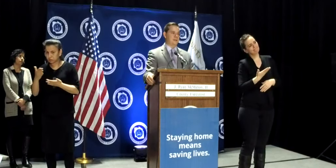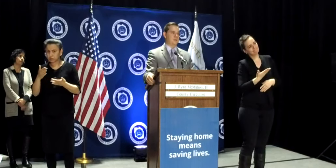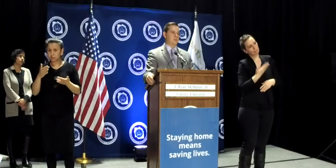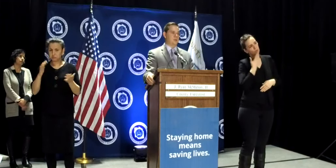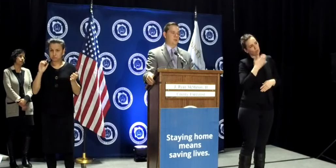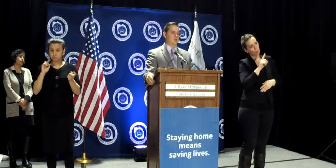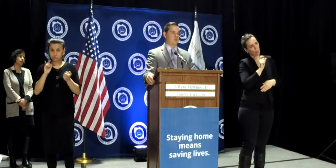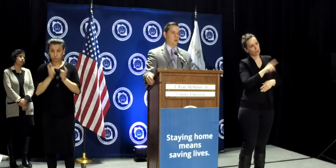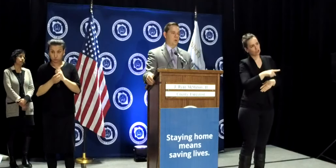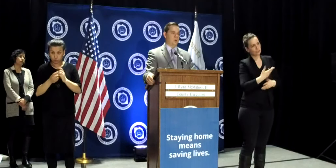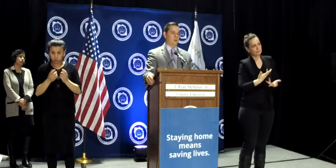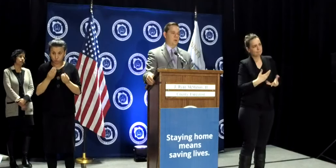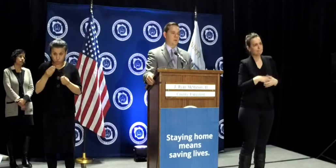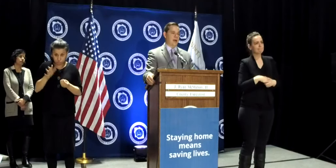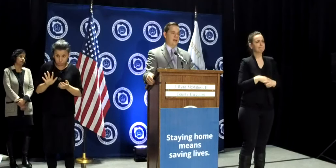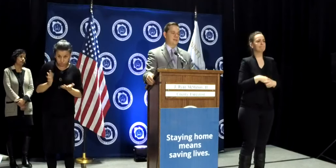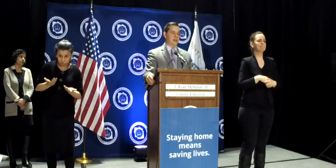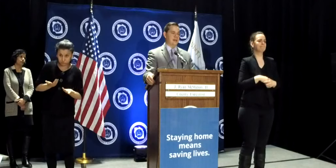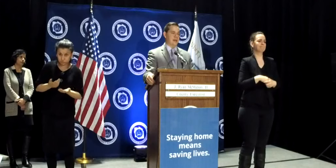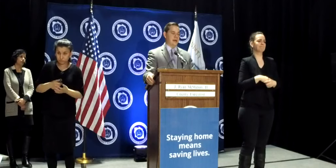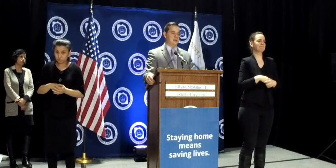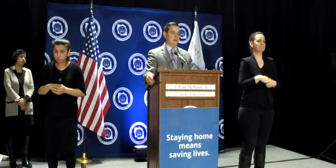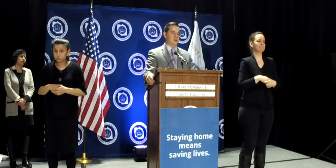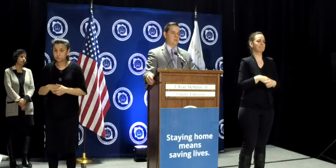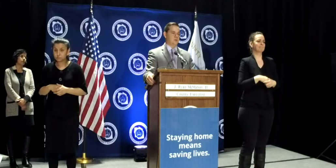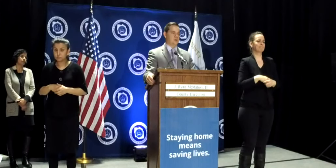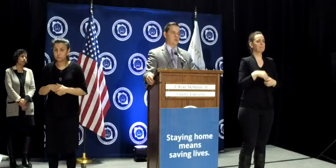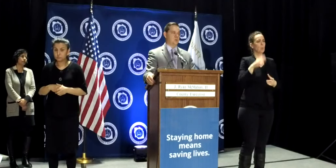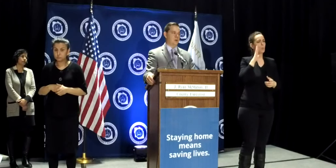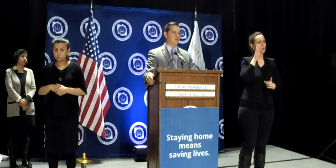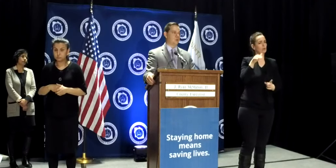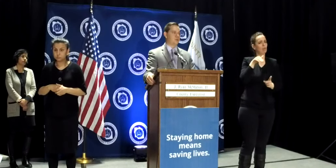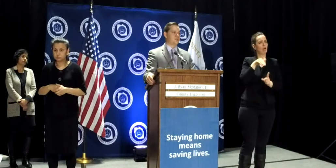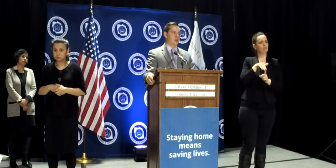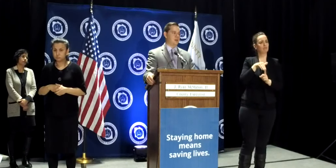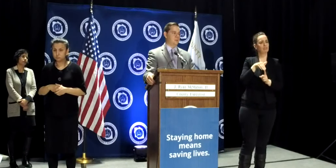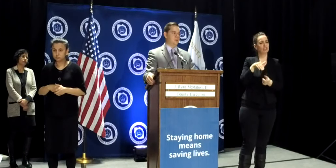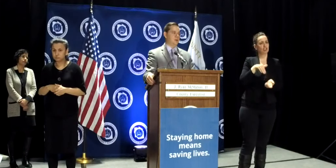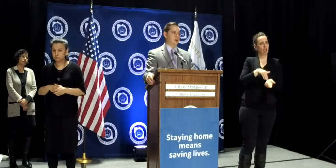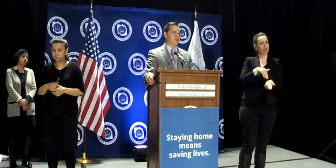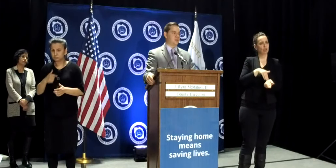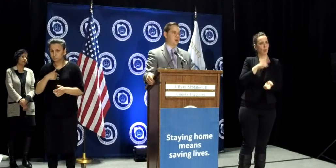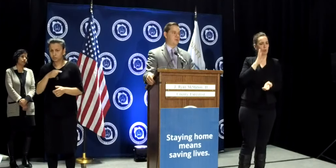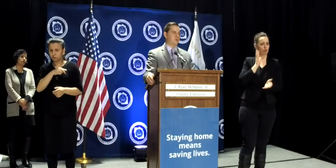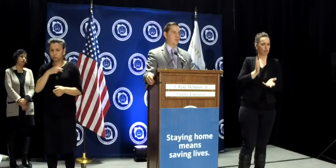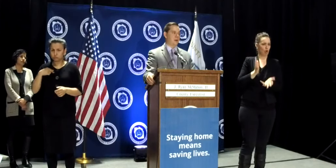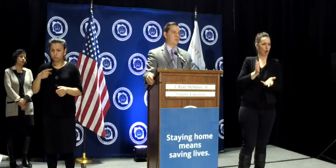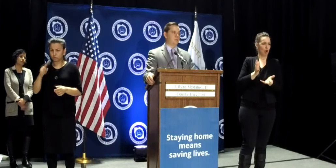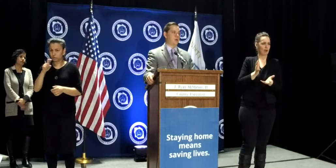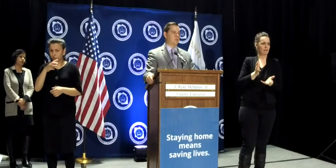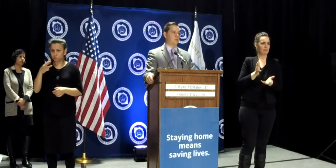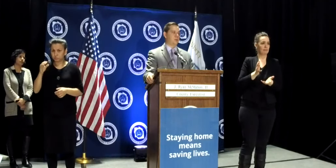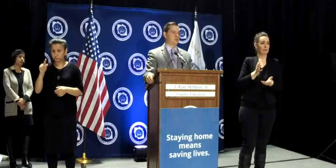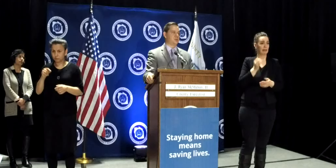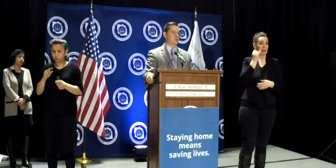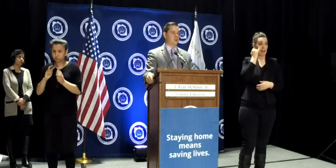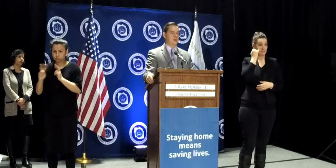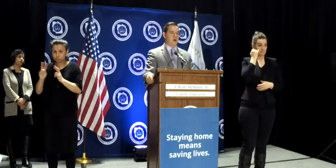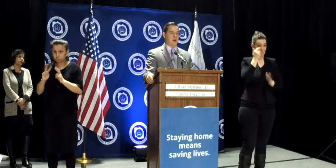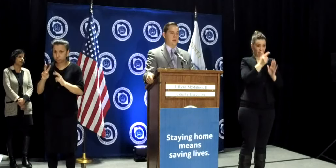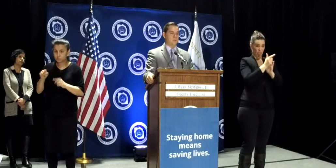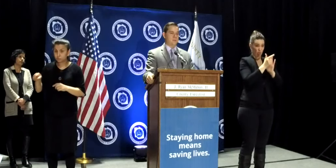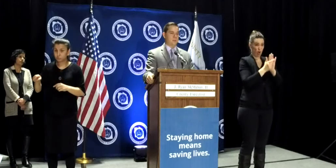their team for their guidance on that, because we would have to go to the state and ask the governor for that type of